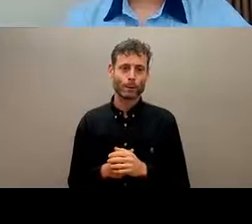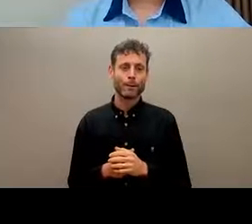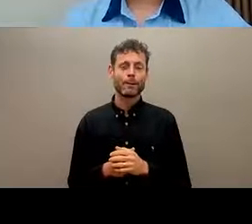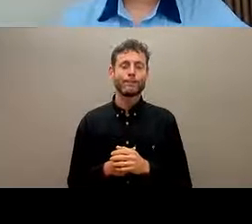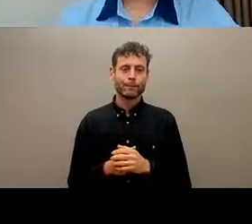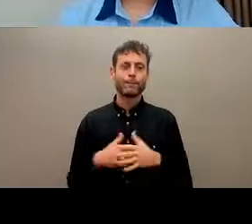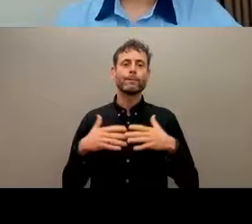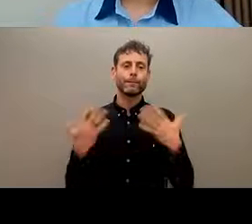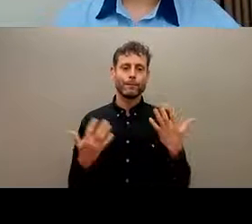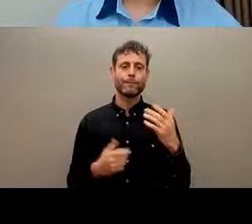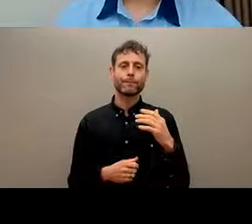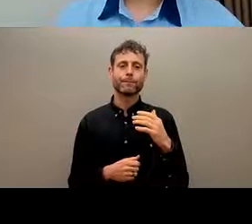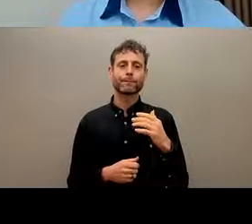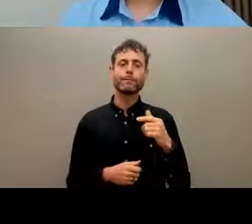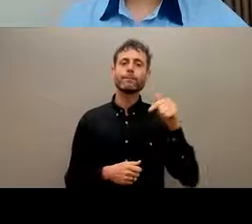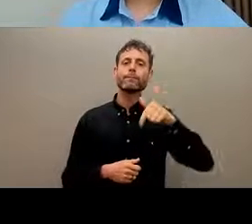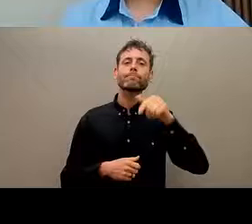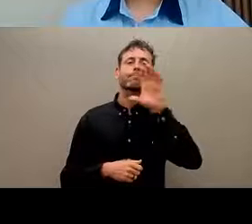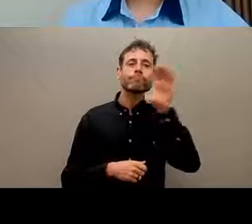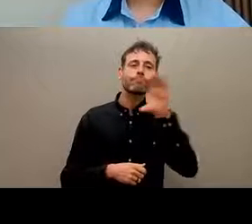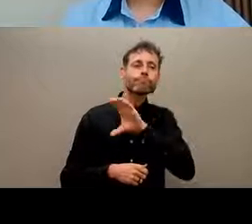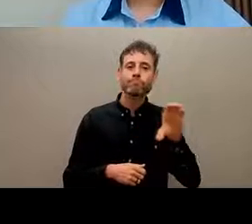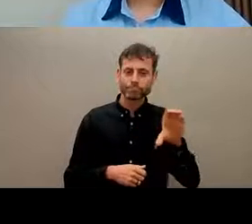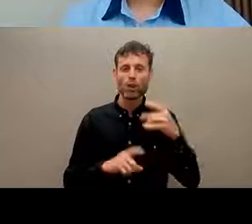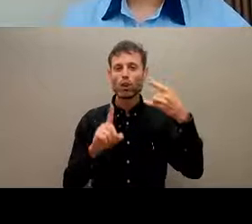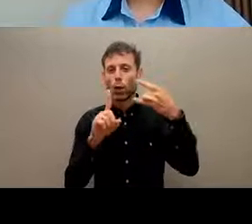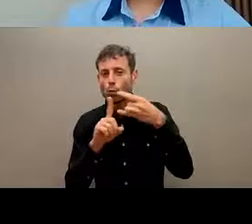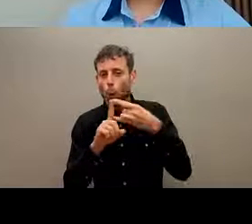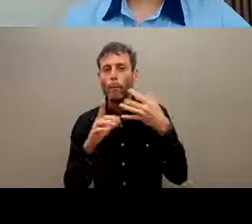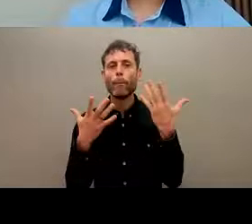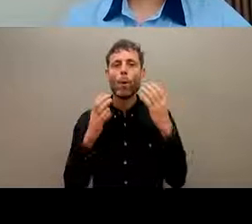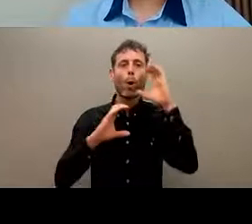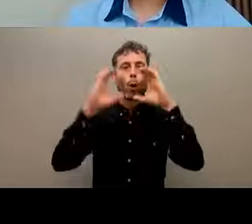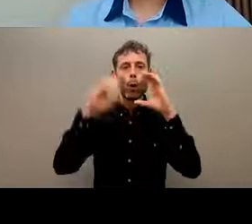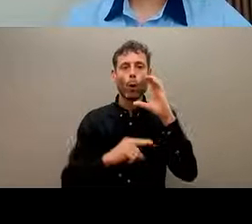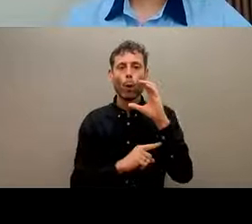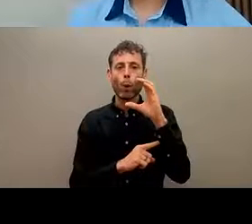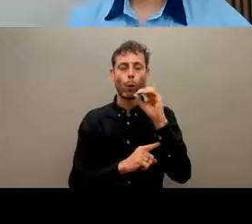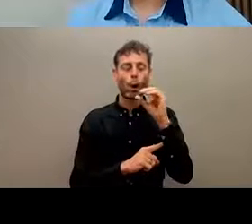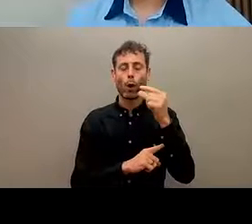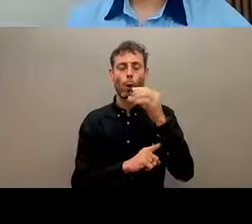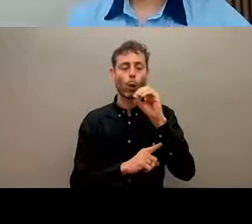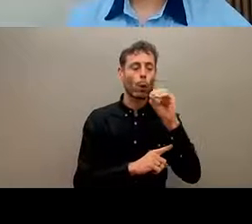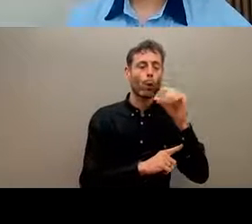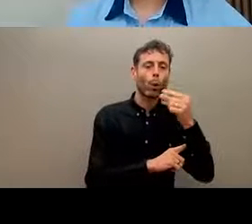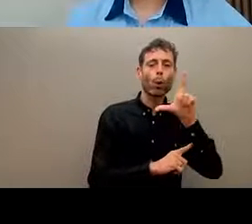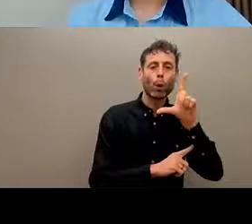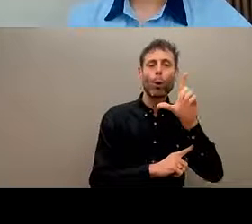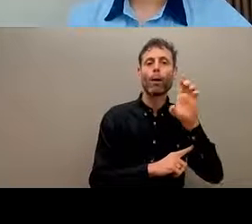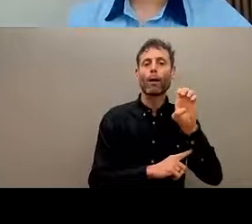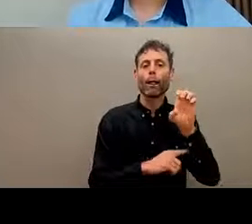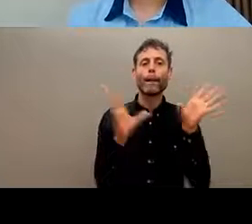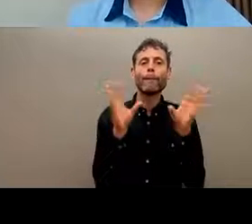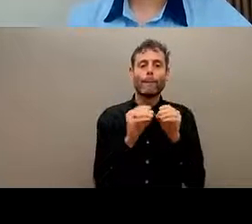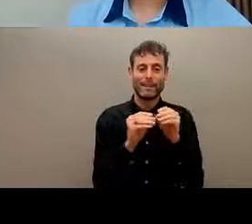With VTalk, we conduct it via Zoom or Google Meet, and we use communication approach, which means that